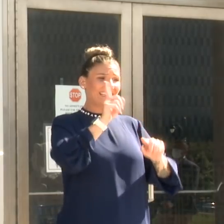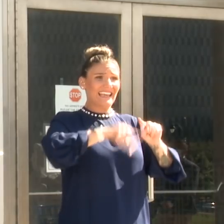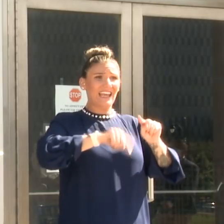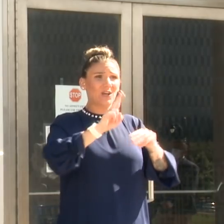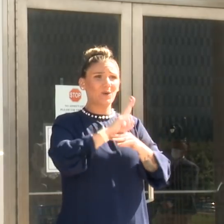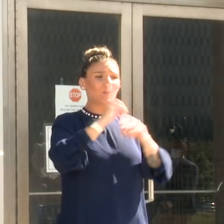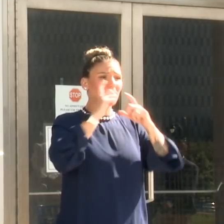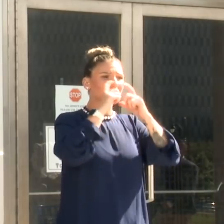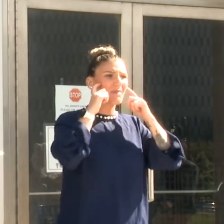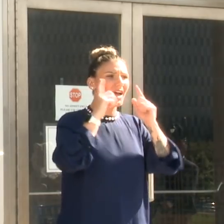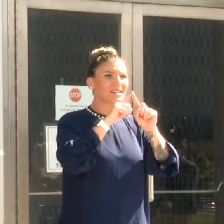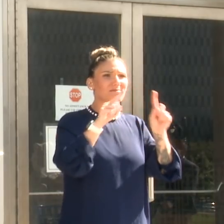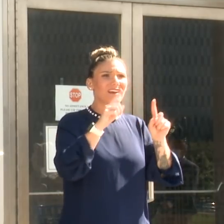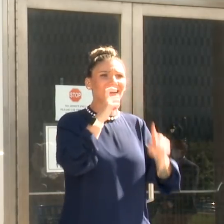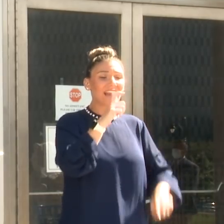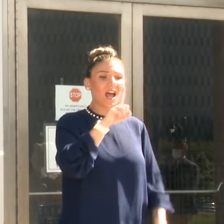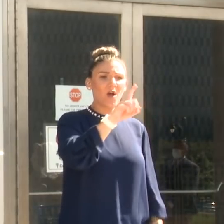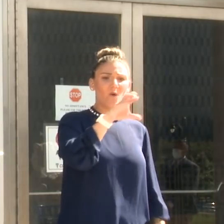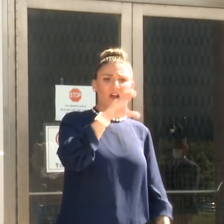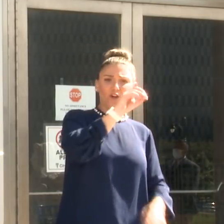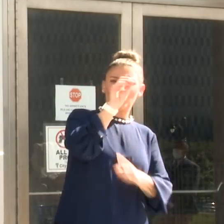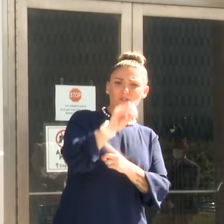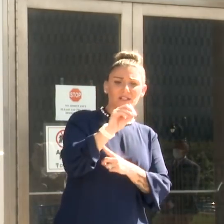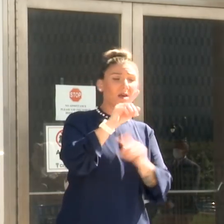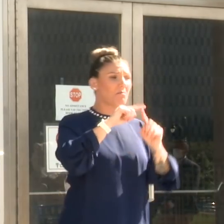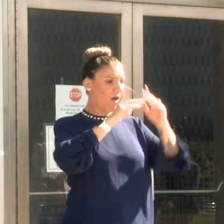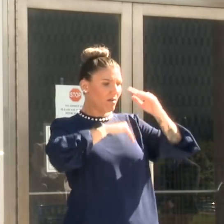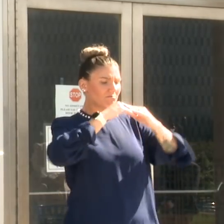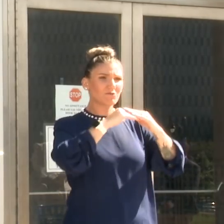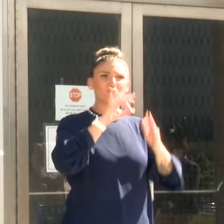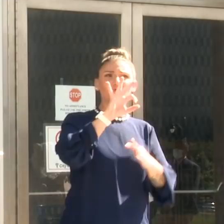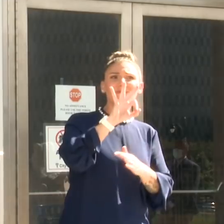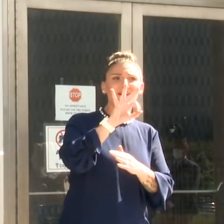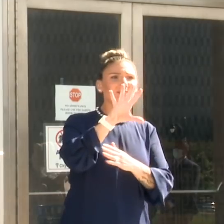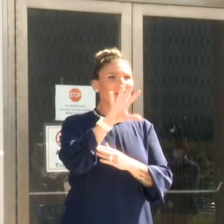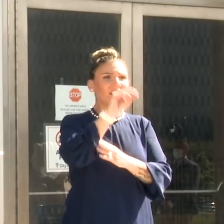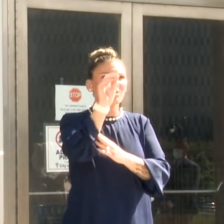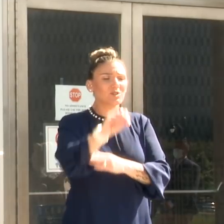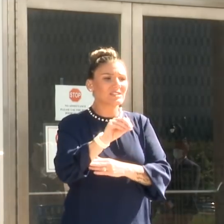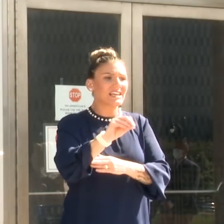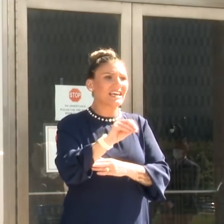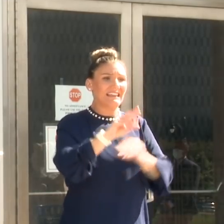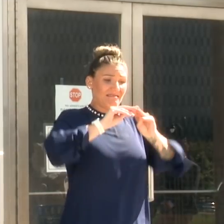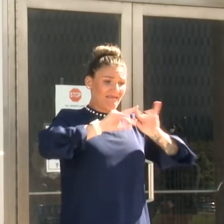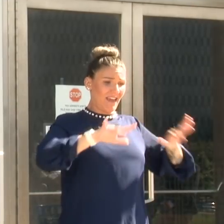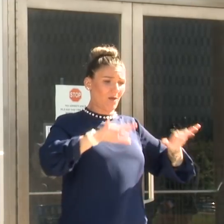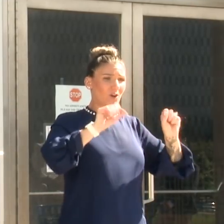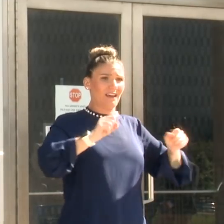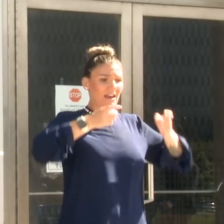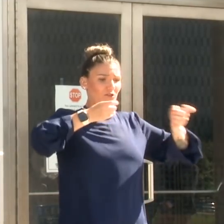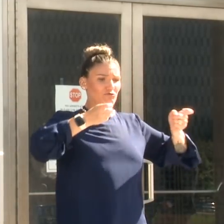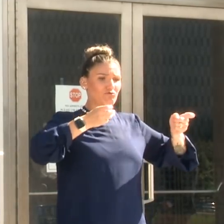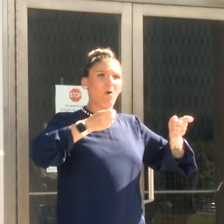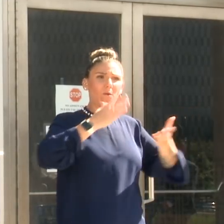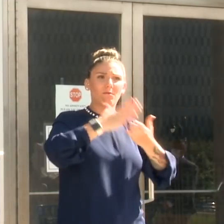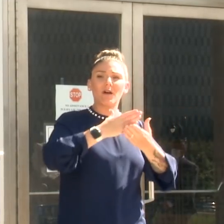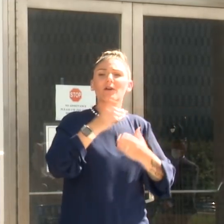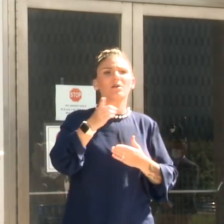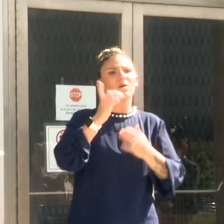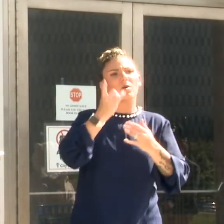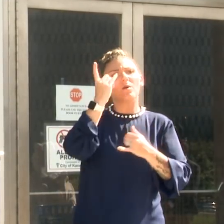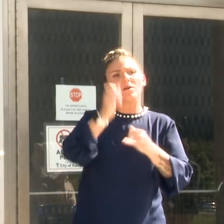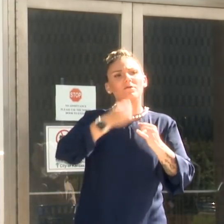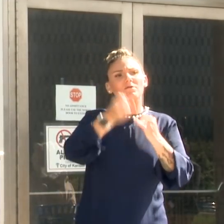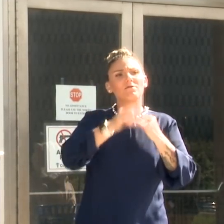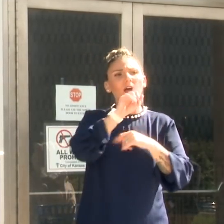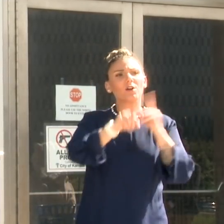don't have to have 100%. If we can get up to 95%, we can get this outbreak under control. One final question. Do you believe